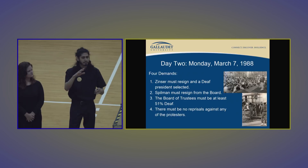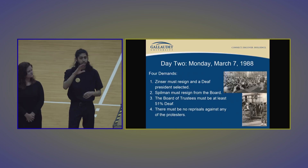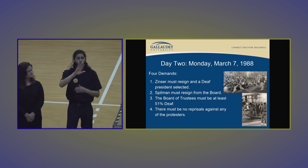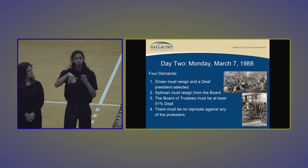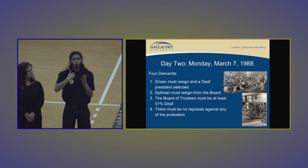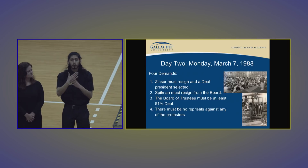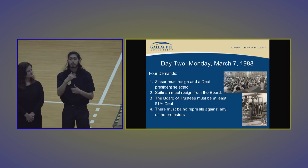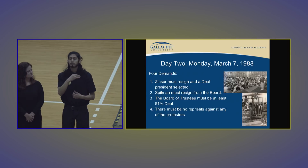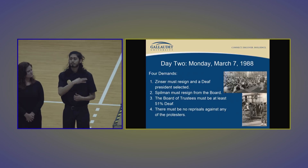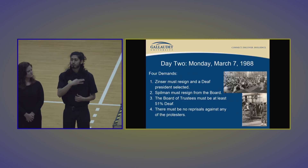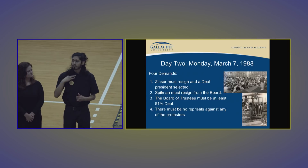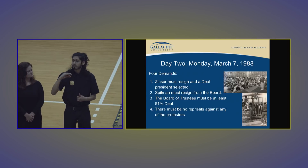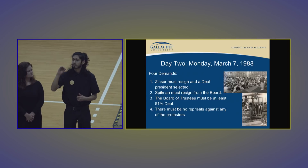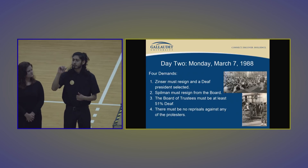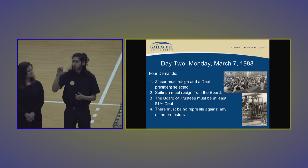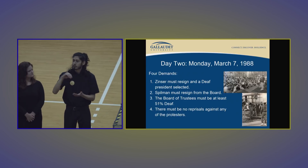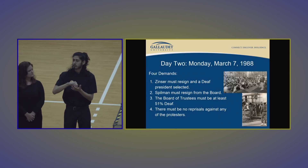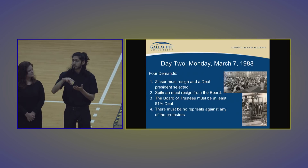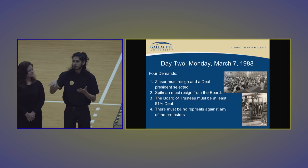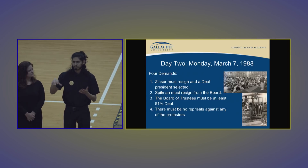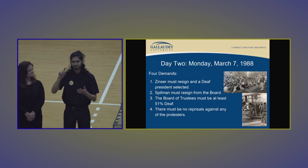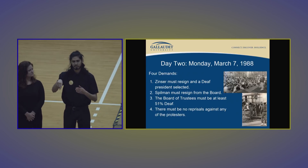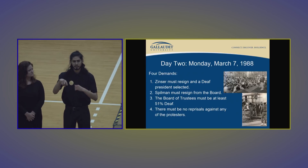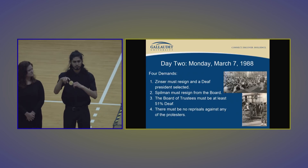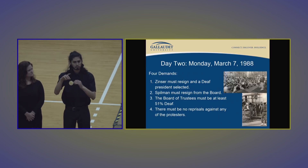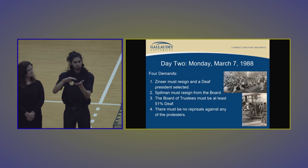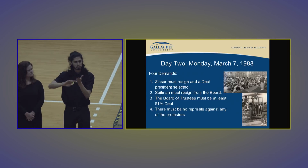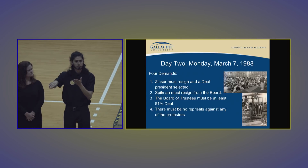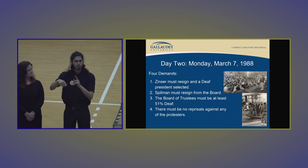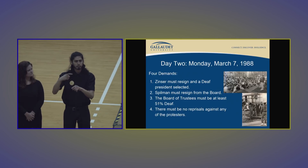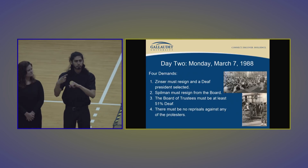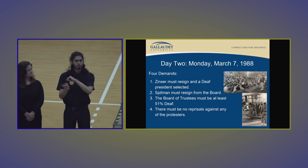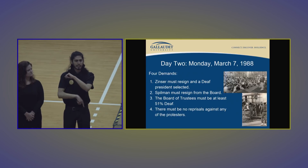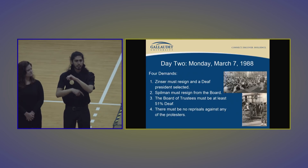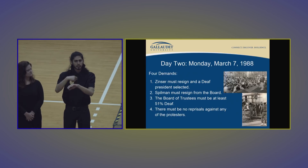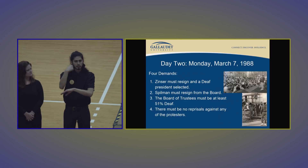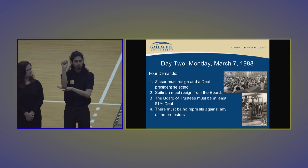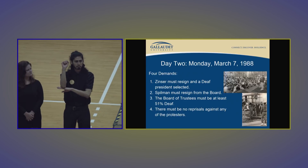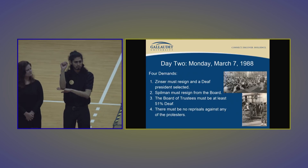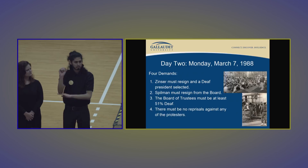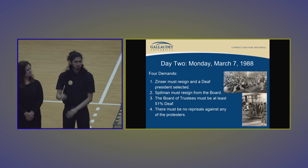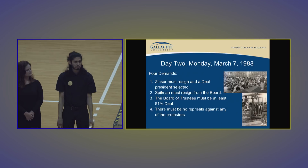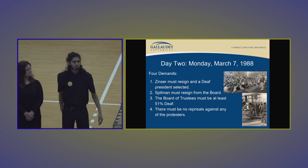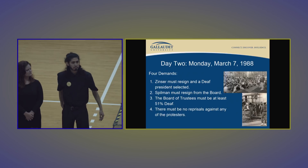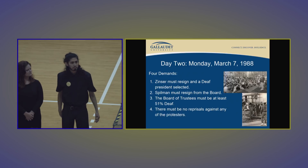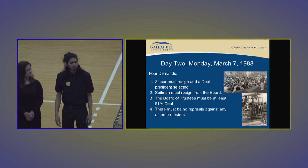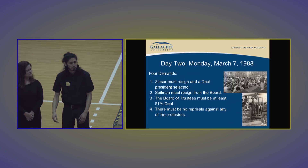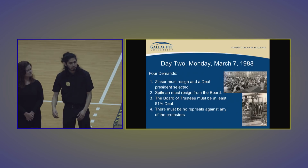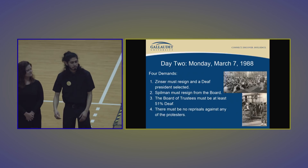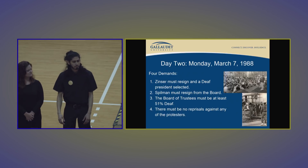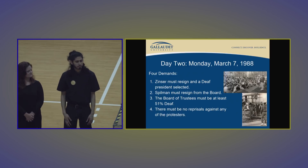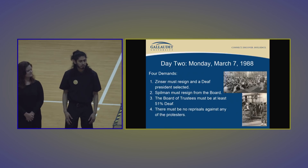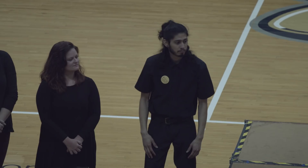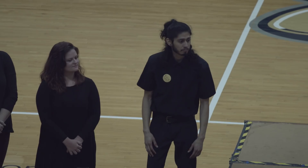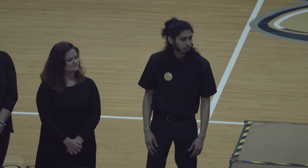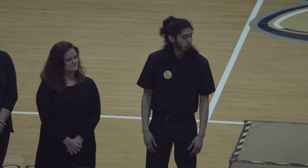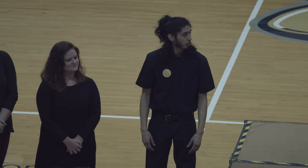members. And also that all faculty, staff, and students would face no reprisals